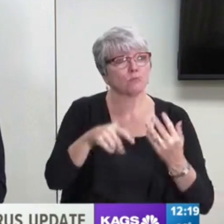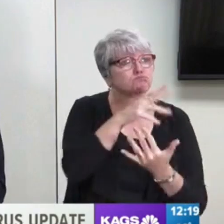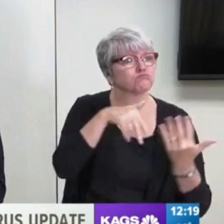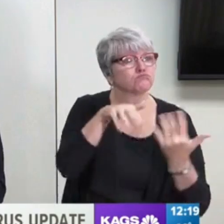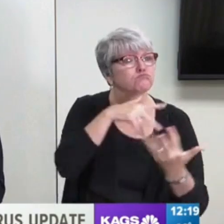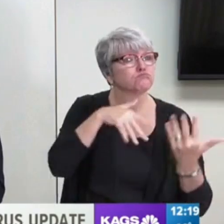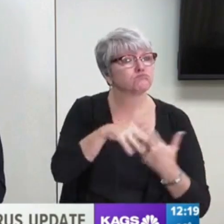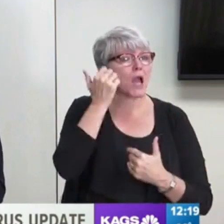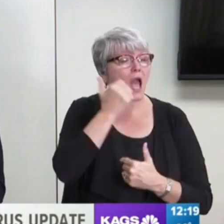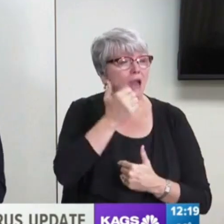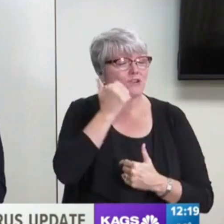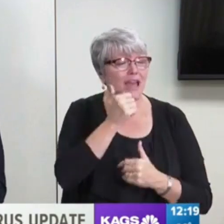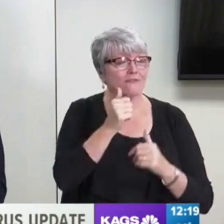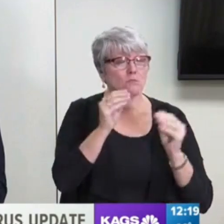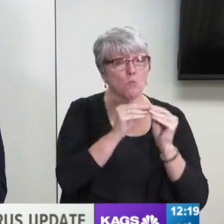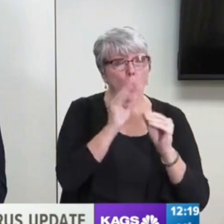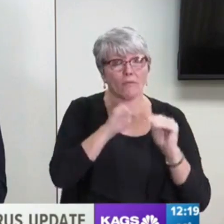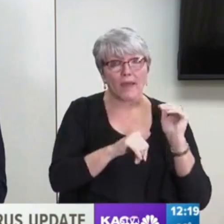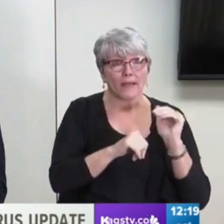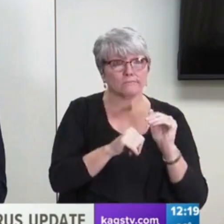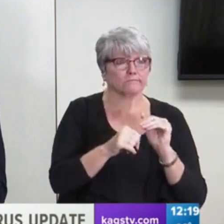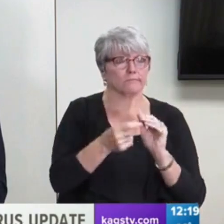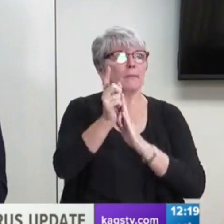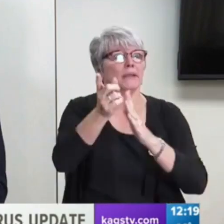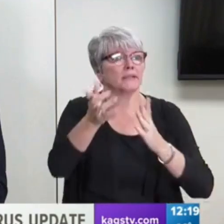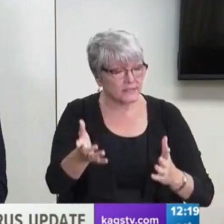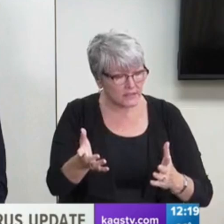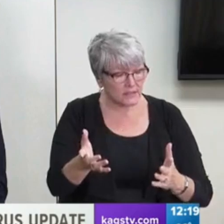around on a prolonged basis.